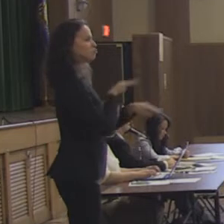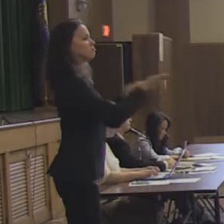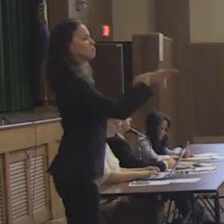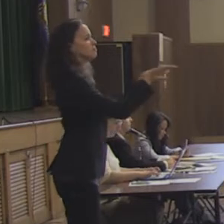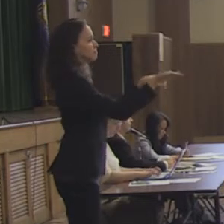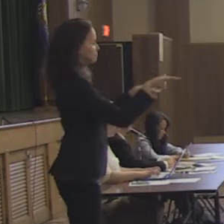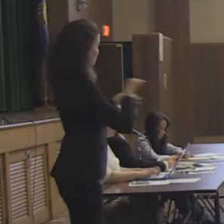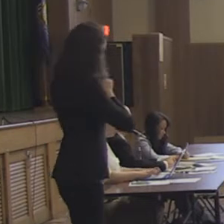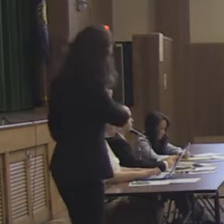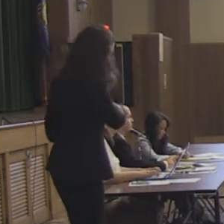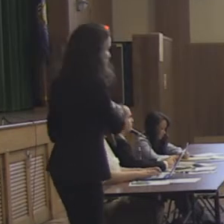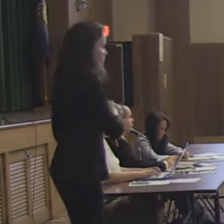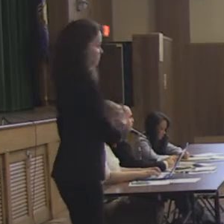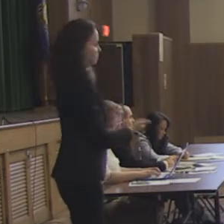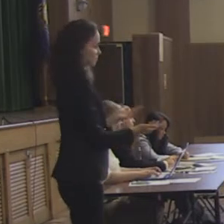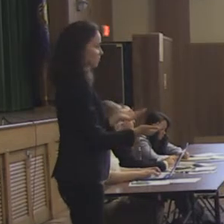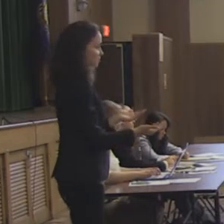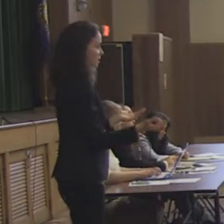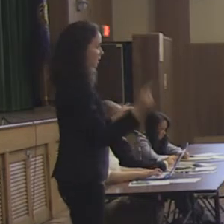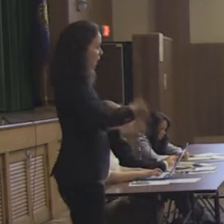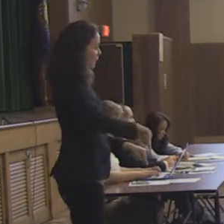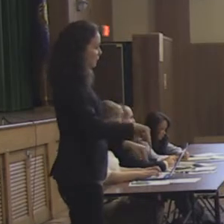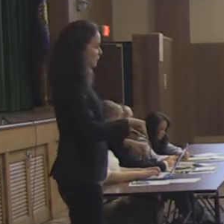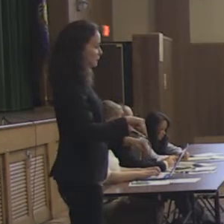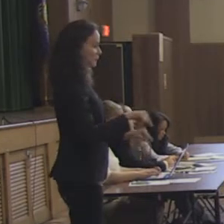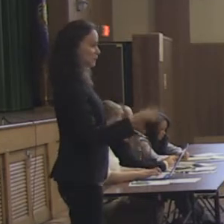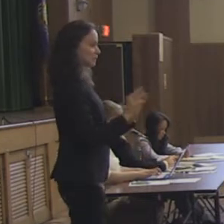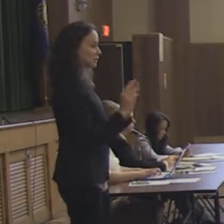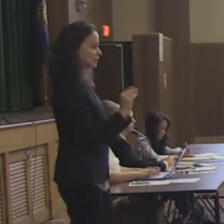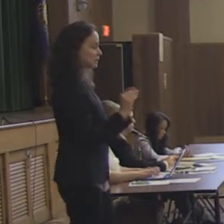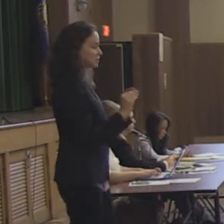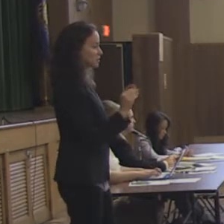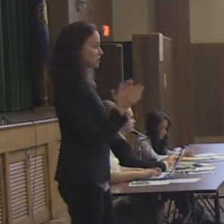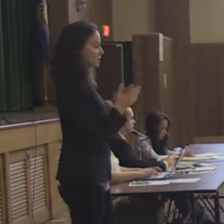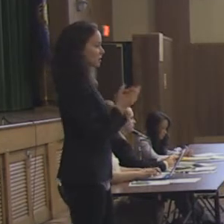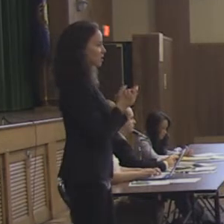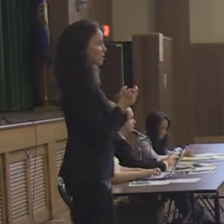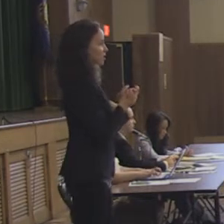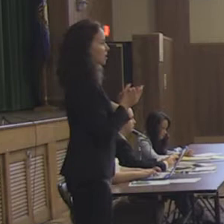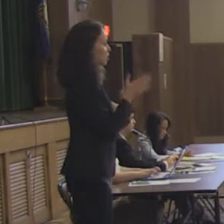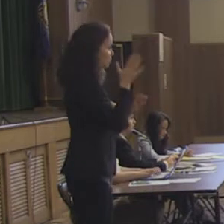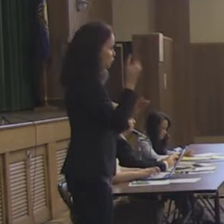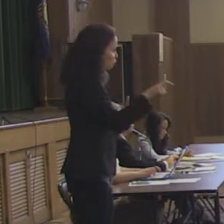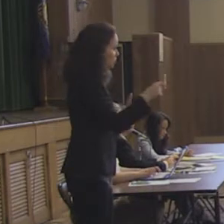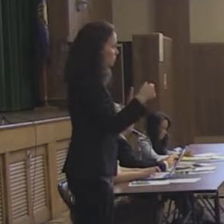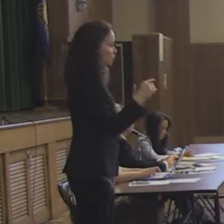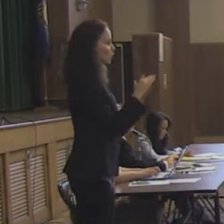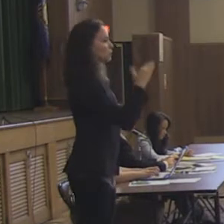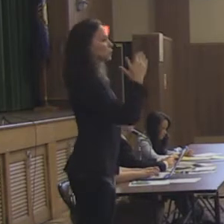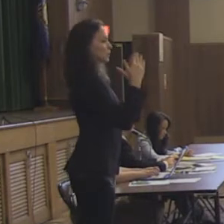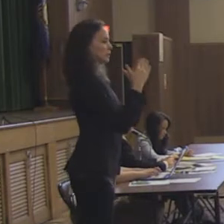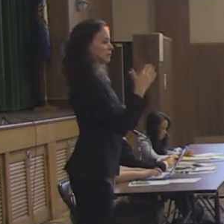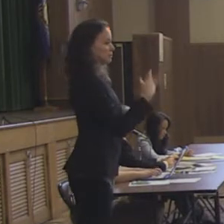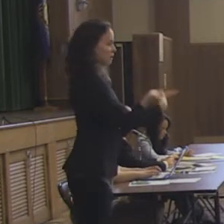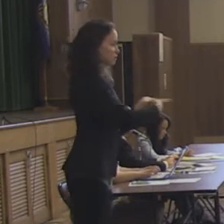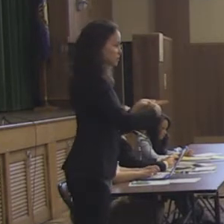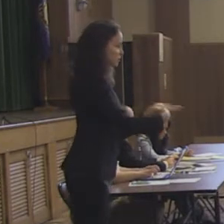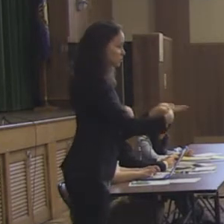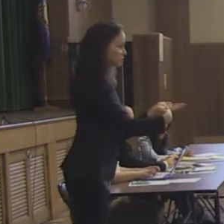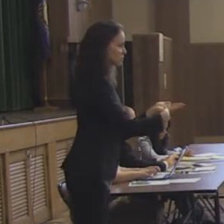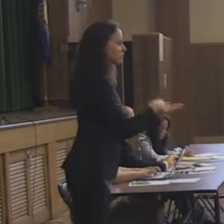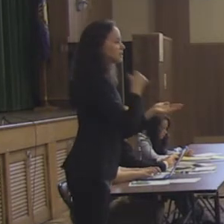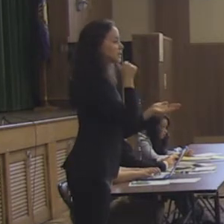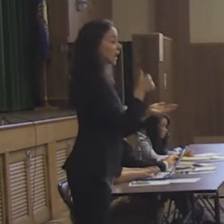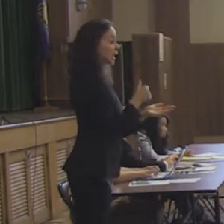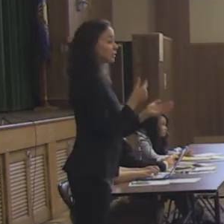meetings because. And my understanding is there's going to be a community conversation and not a two-minute come